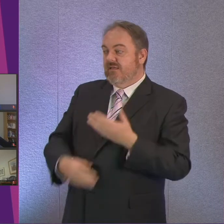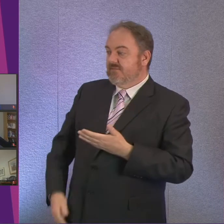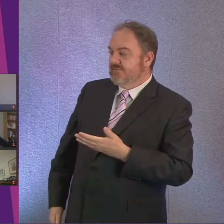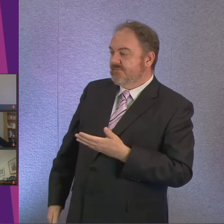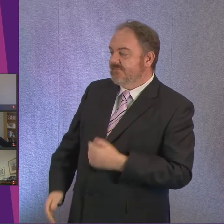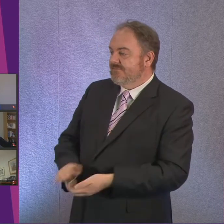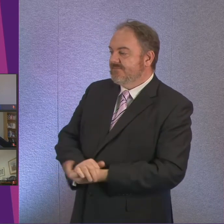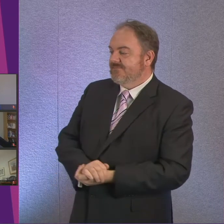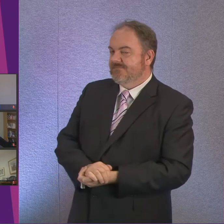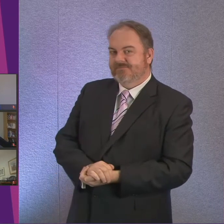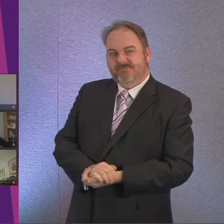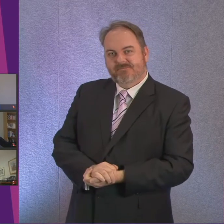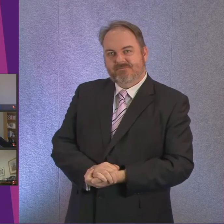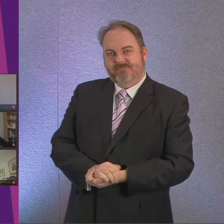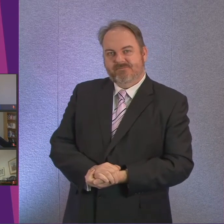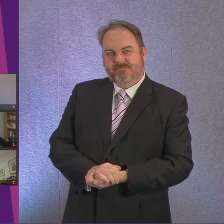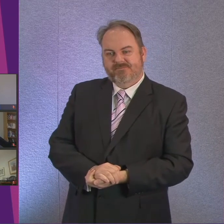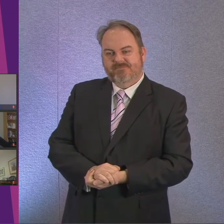Mackay.